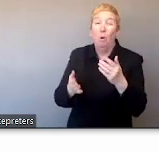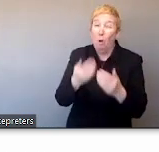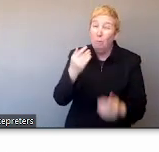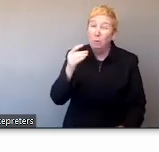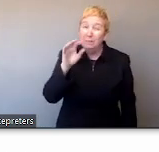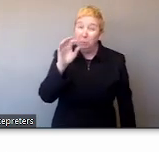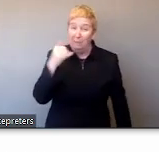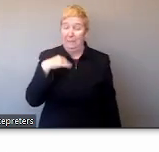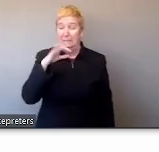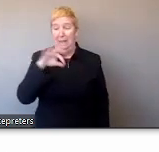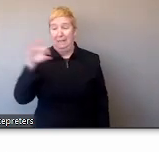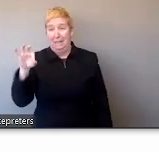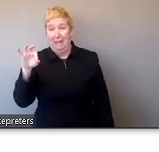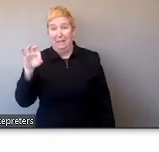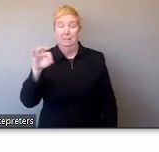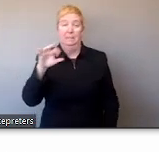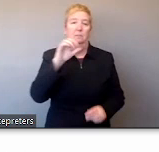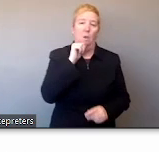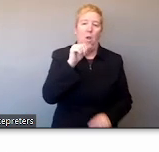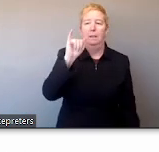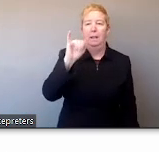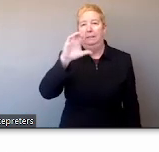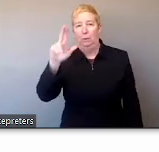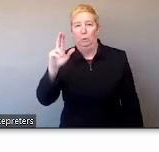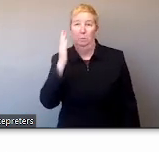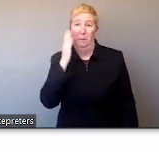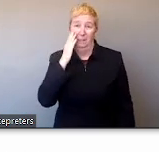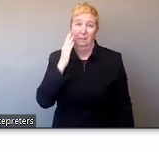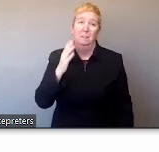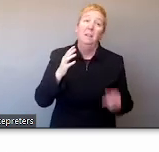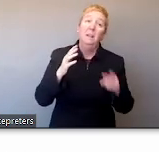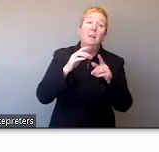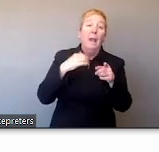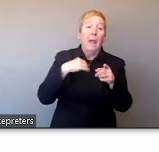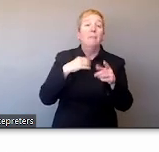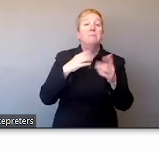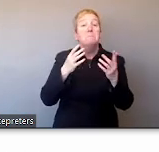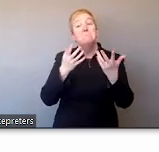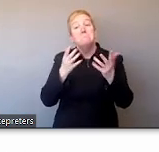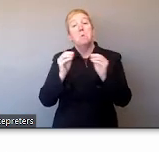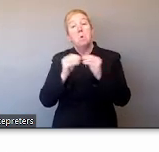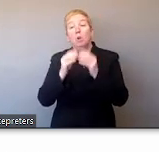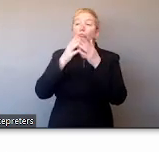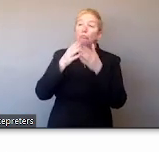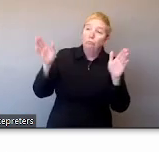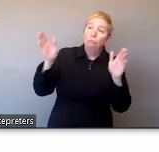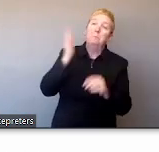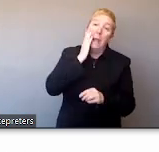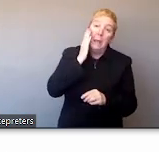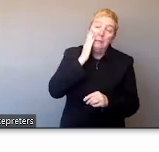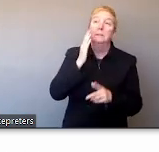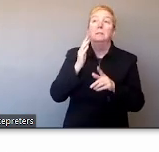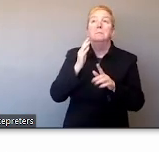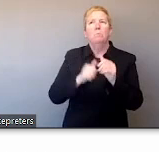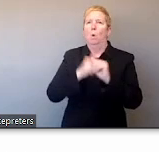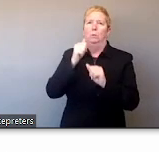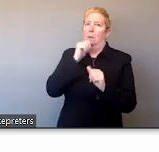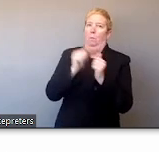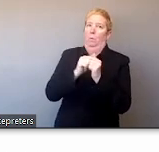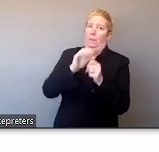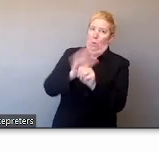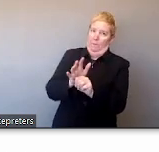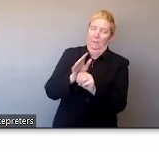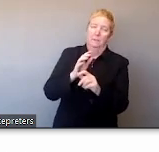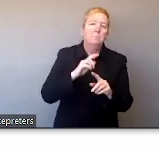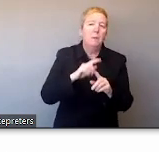Still a little tight on ICU beds. Most of these, of course, are not occupied anymore by COVID patients, but other individuals